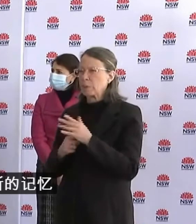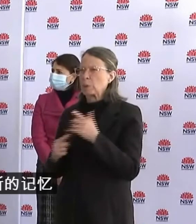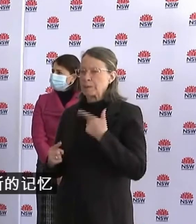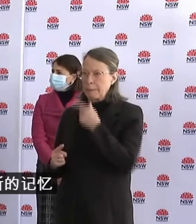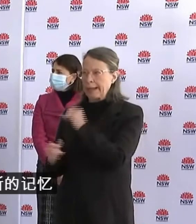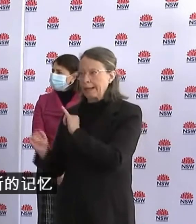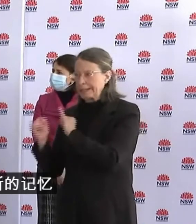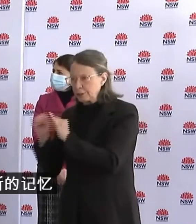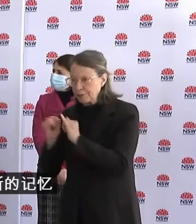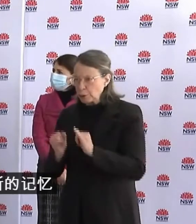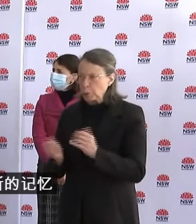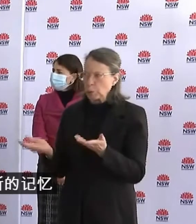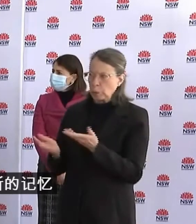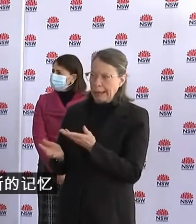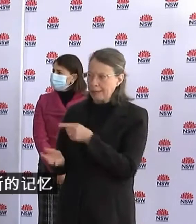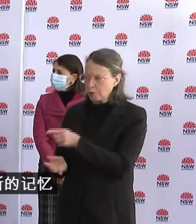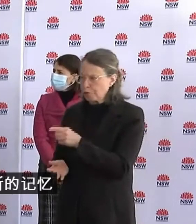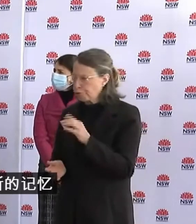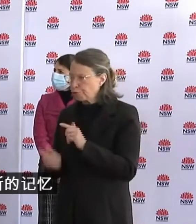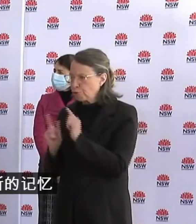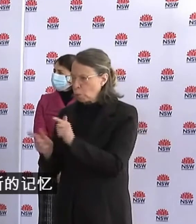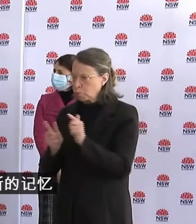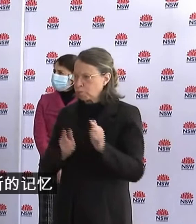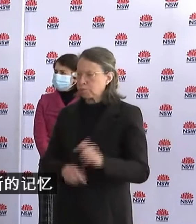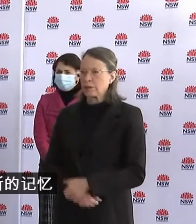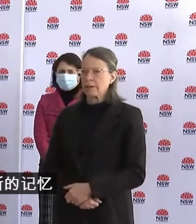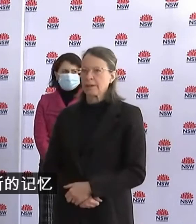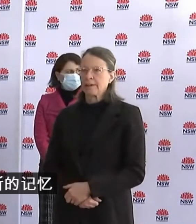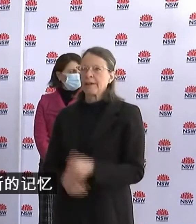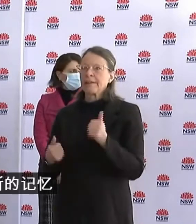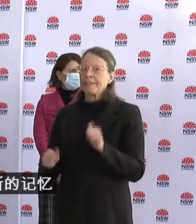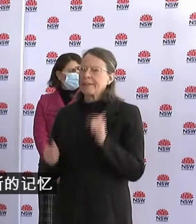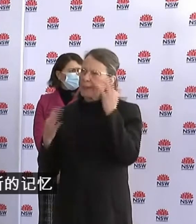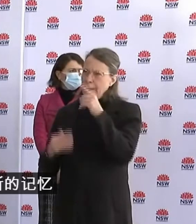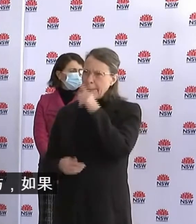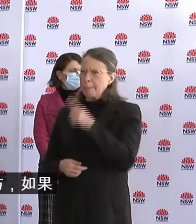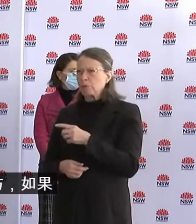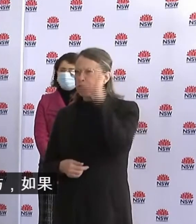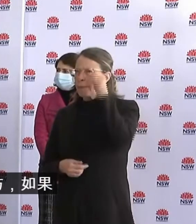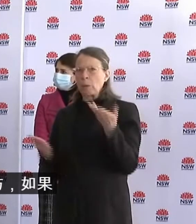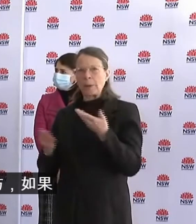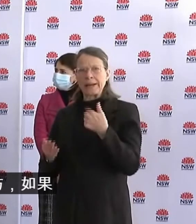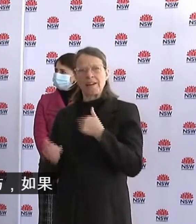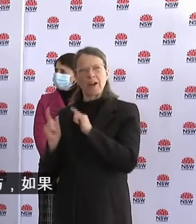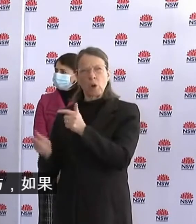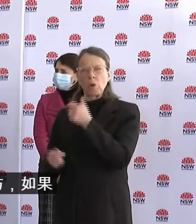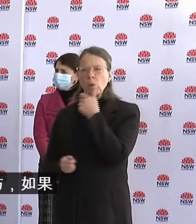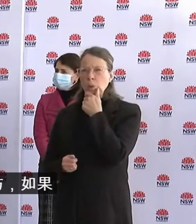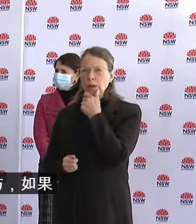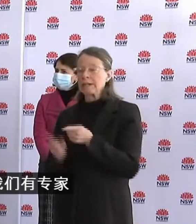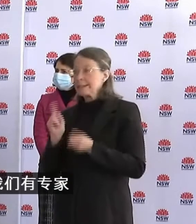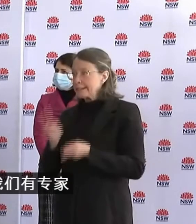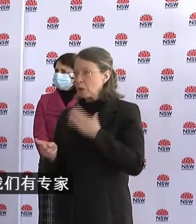contact trace. In terms of people remembering the venues they've been to, it does take a few interviews